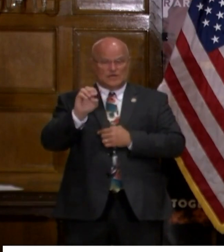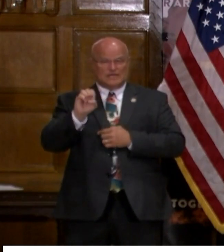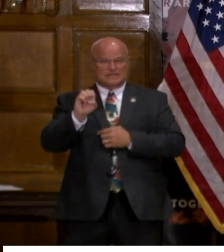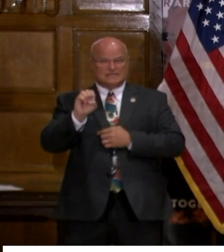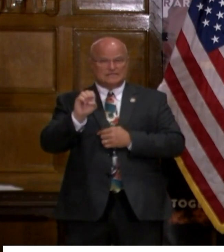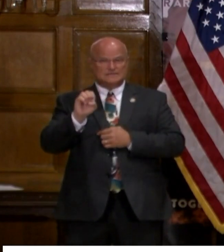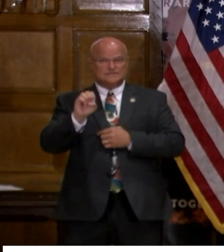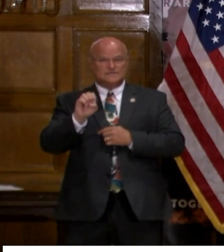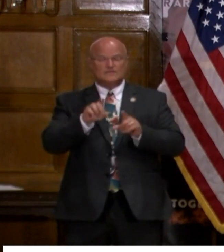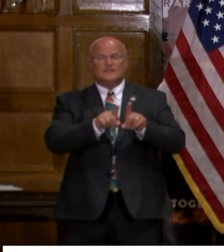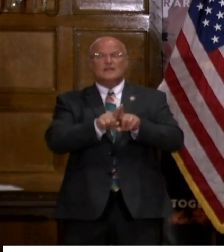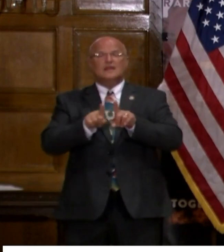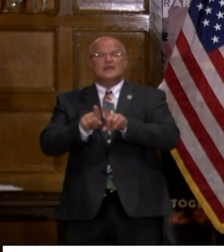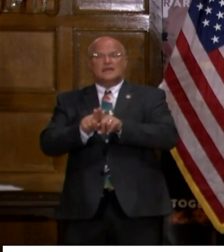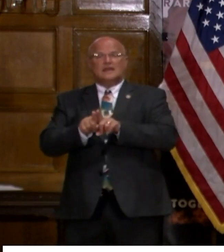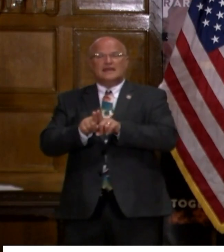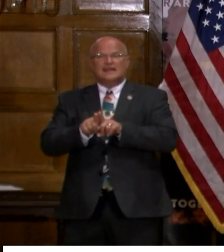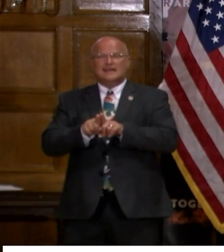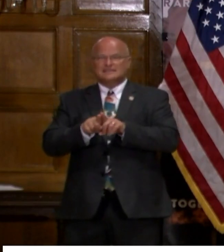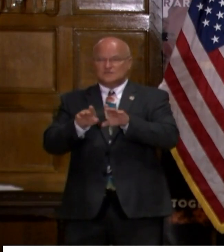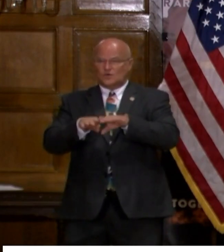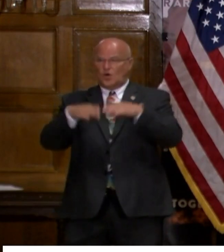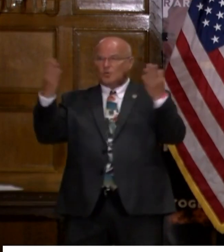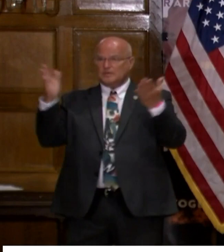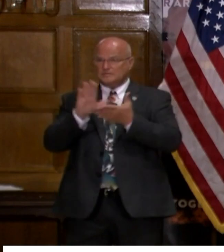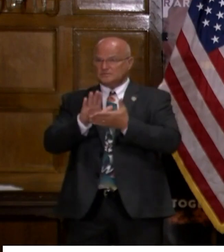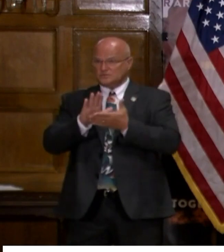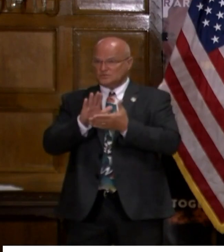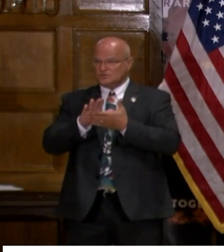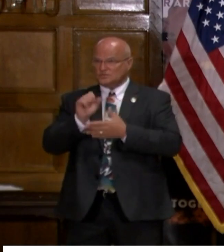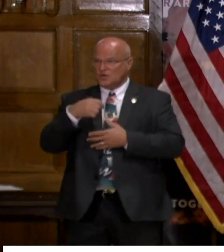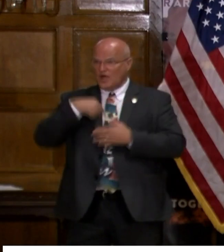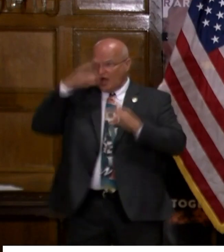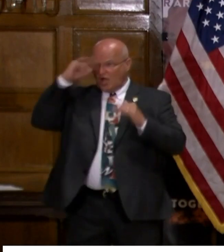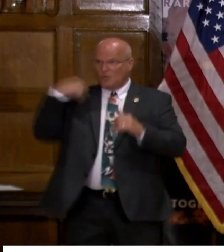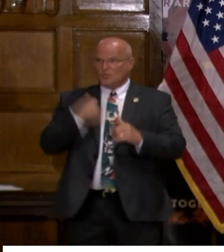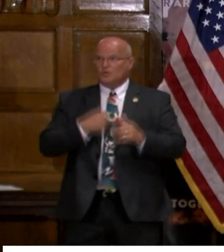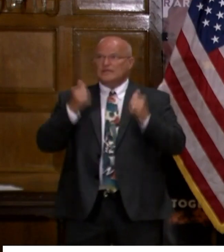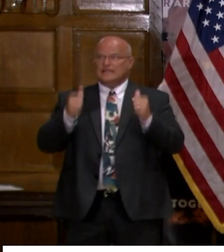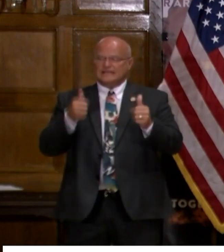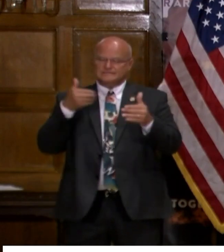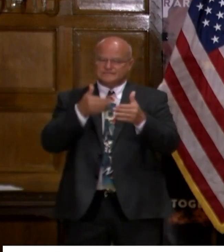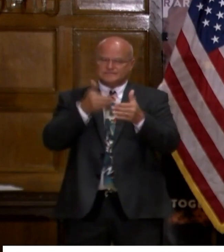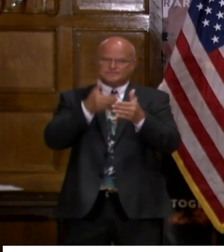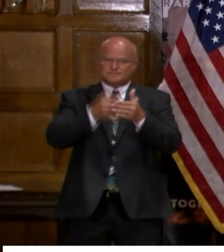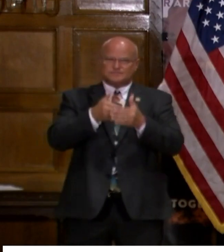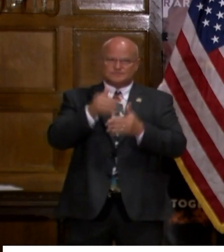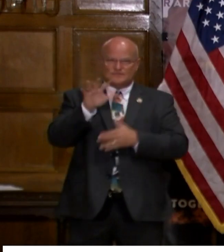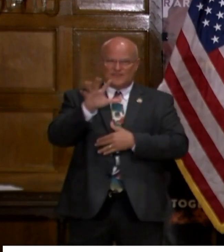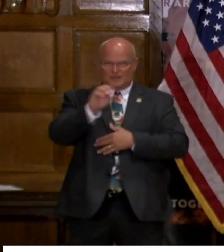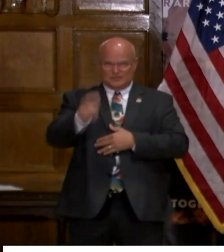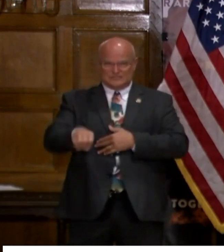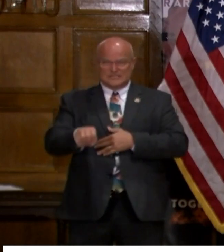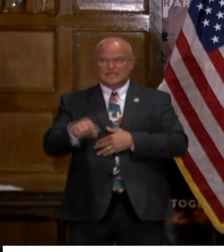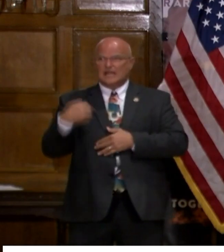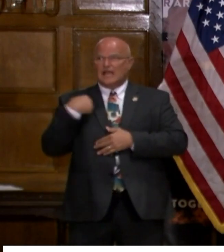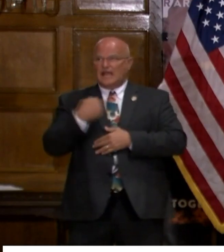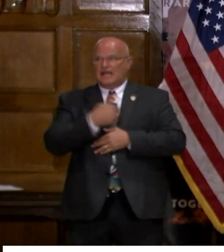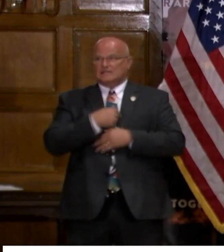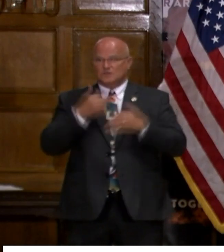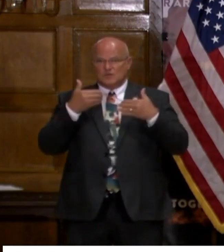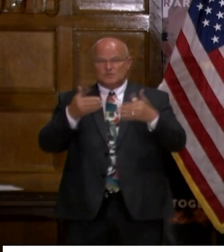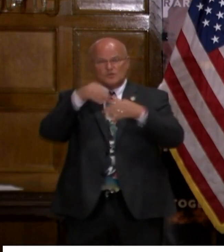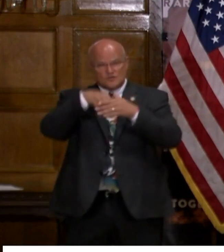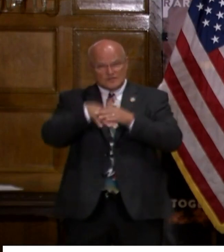rate as you reopen schools. So I hope that we can get closer to that rate as we